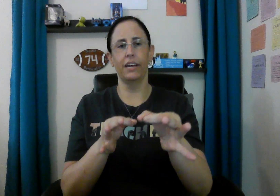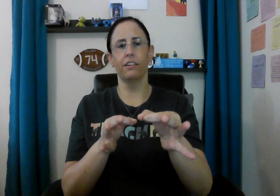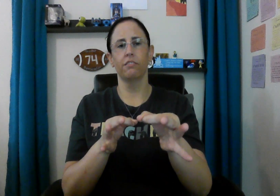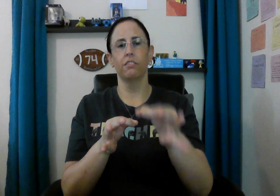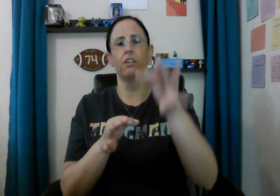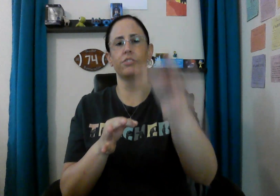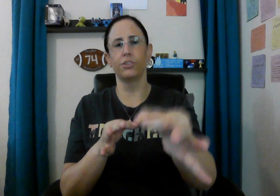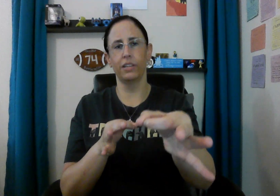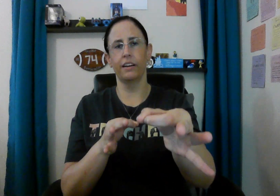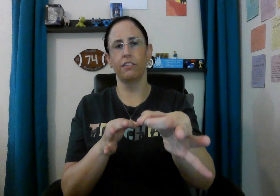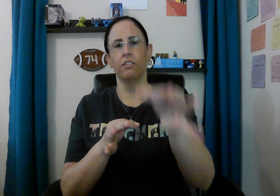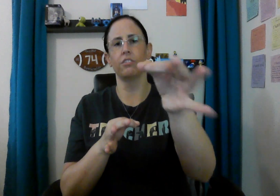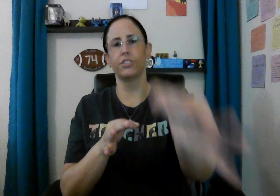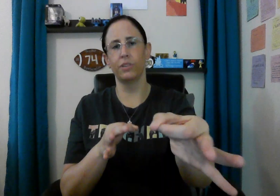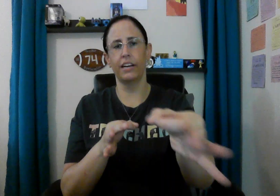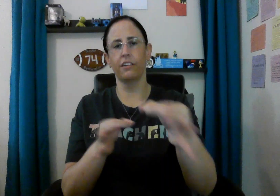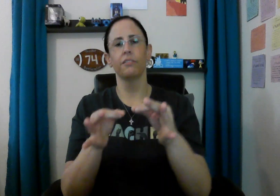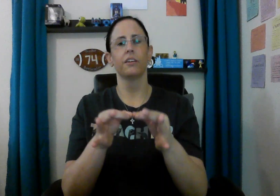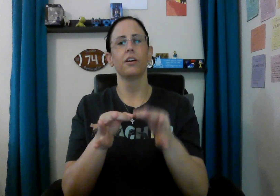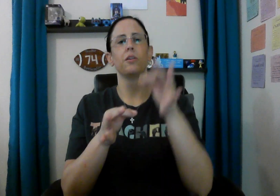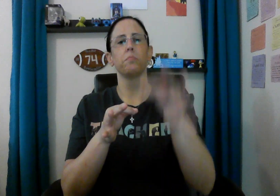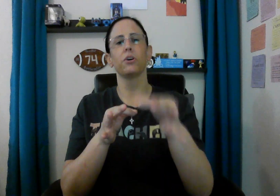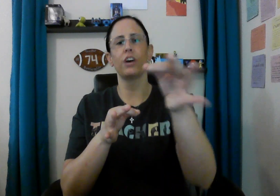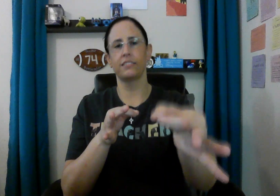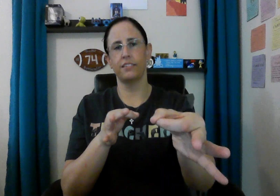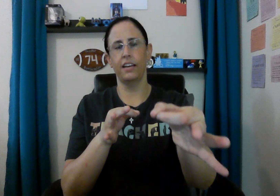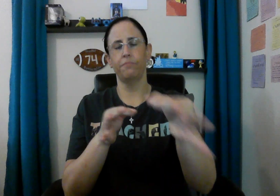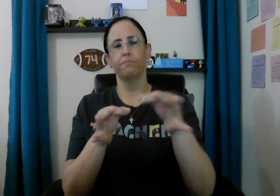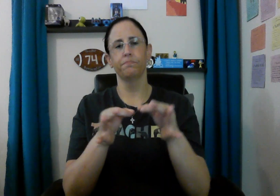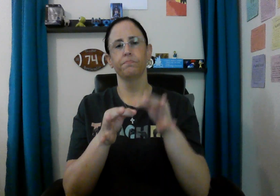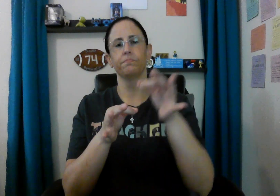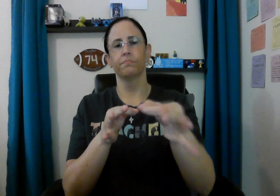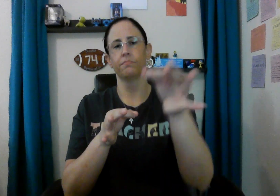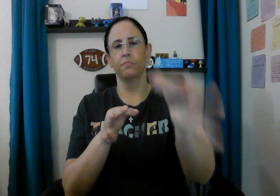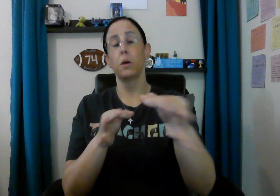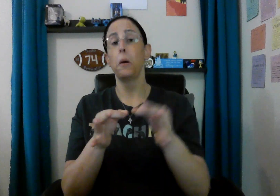later. I'll do it later. I'll do it later. Procrastinate.